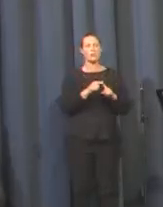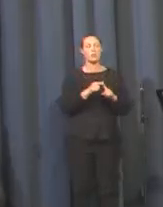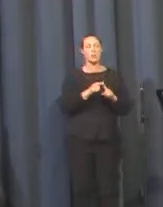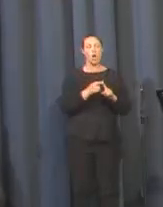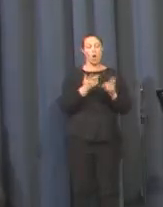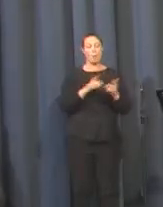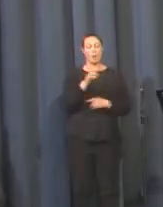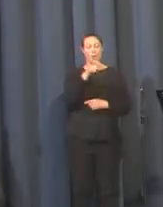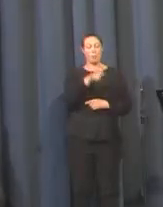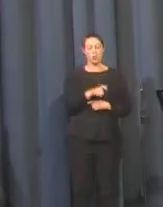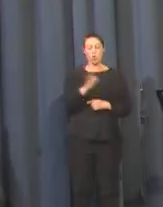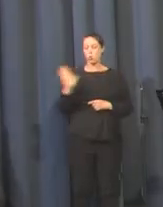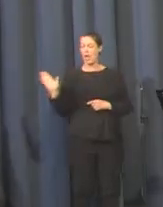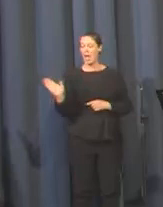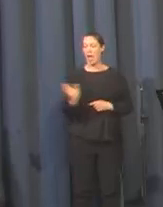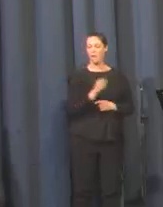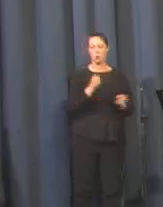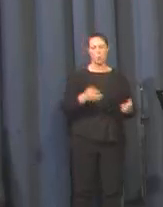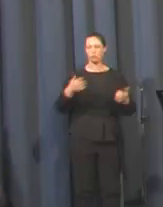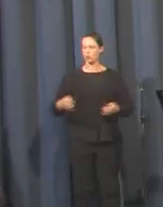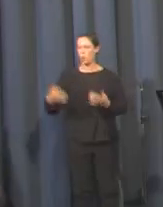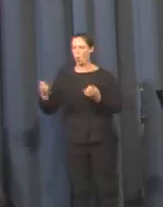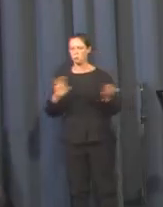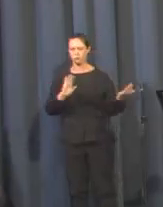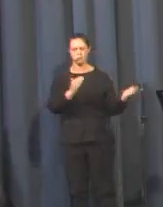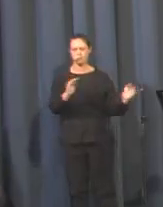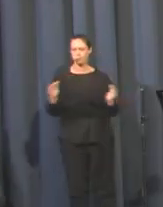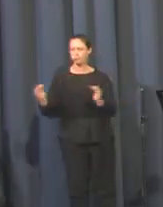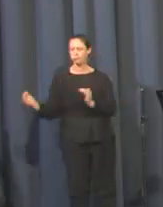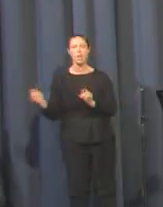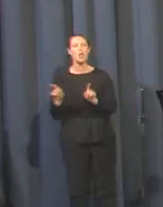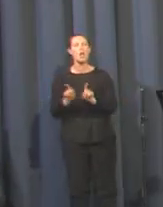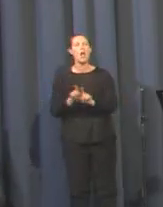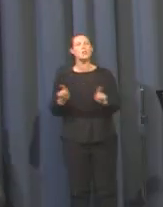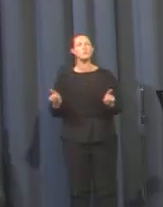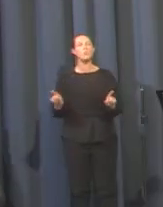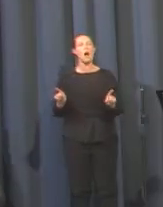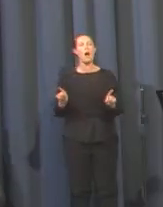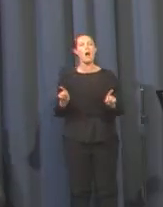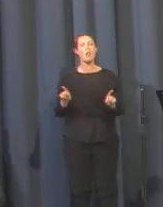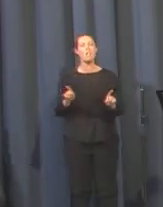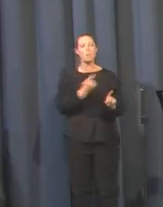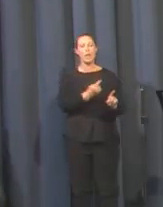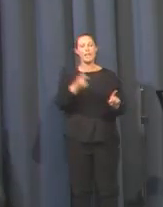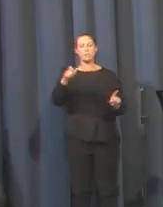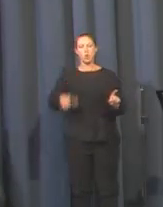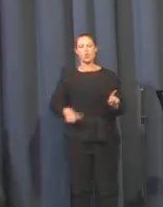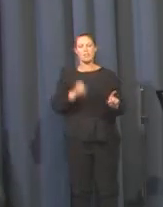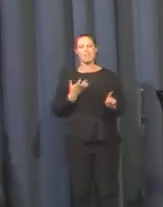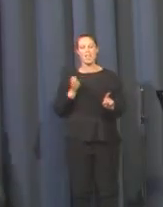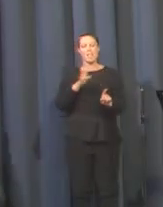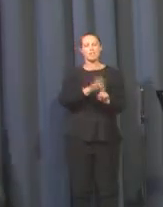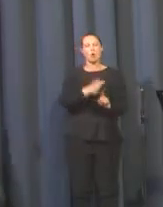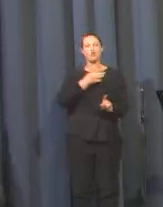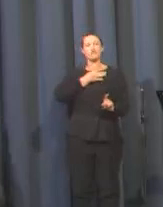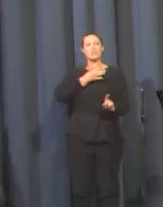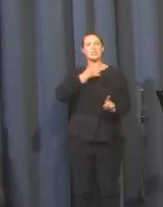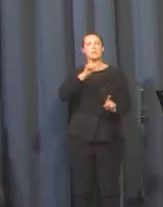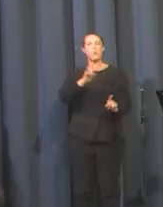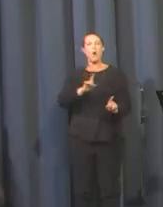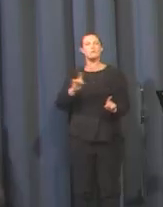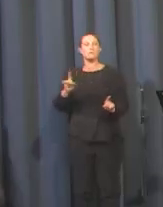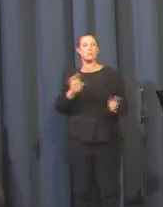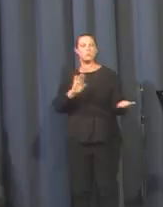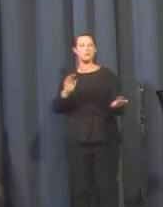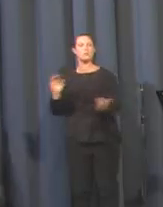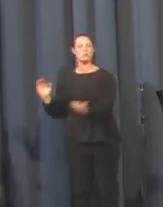result and it compares that also with the factors for each individual. So whether you are